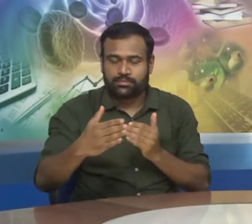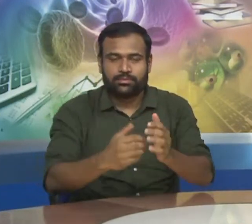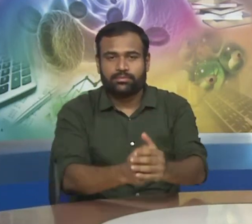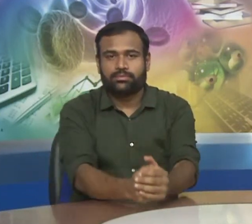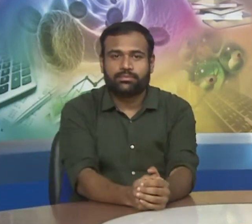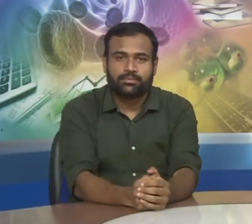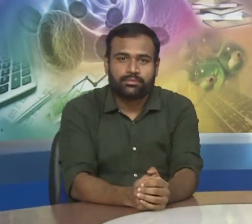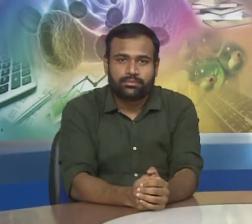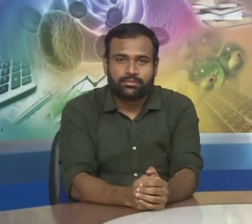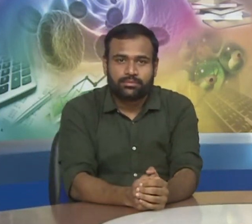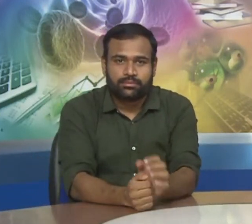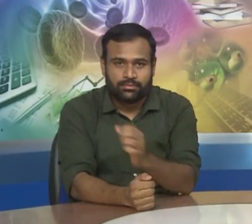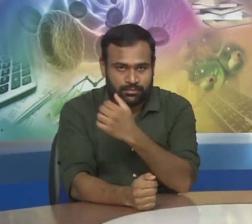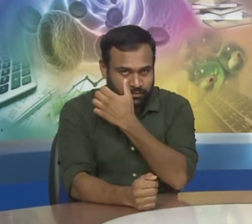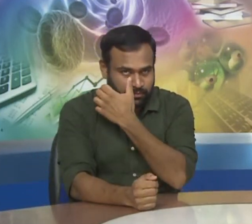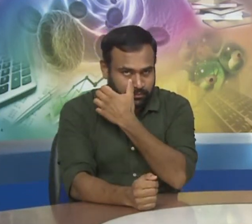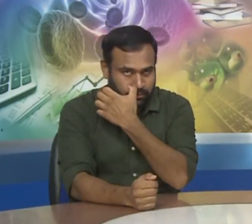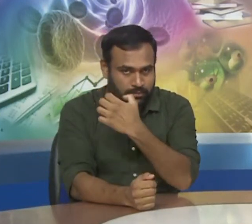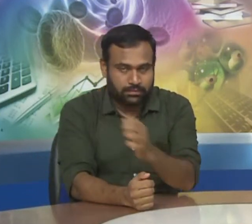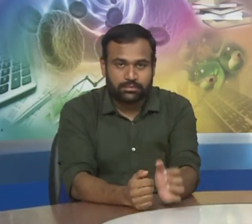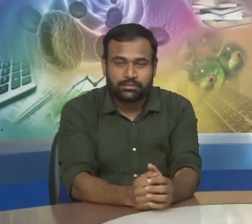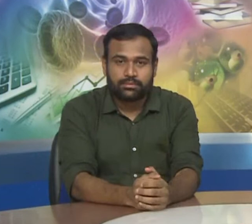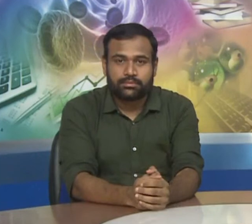This video is Part 2.